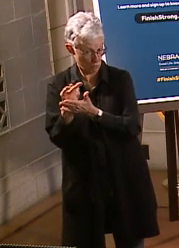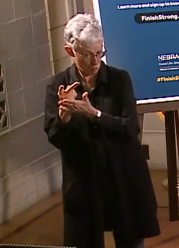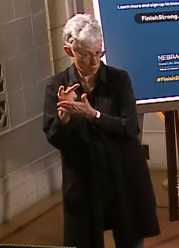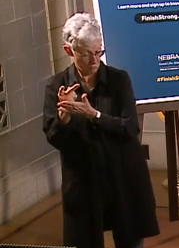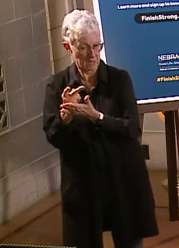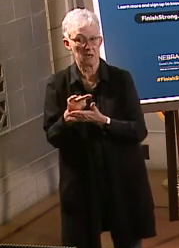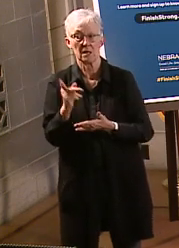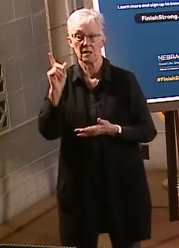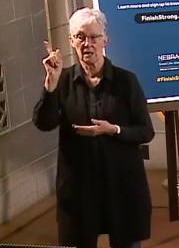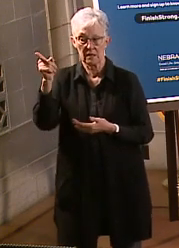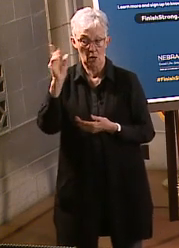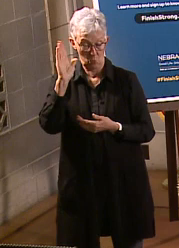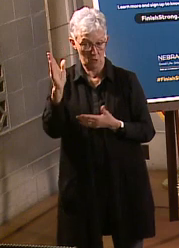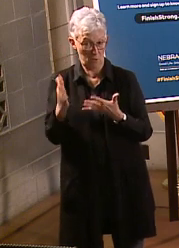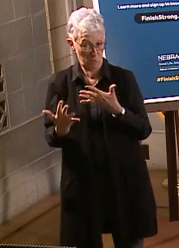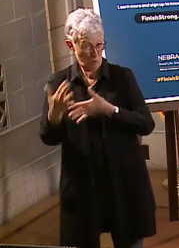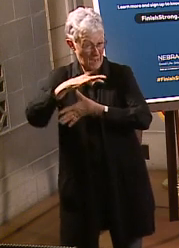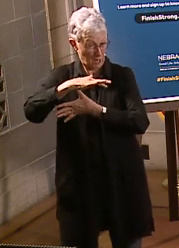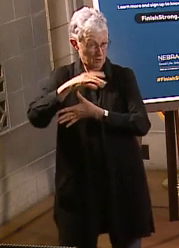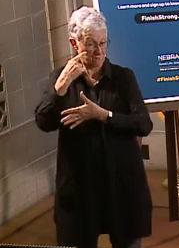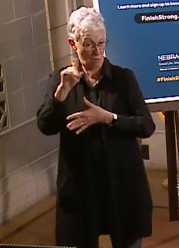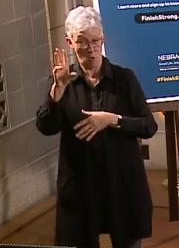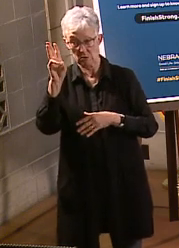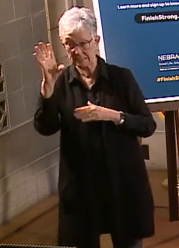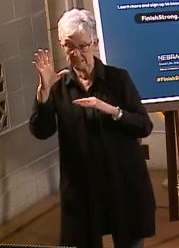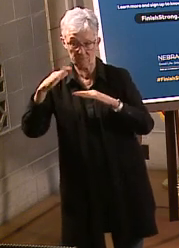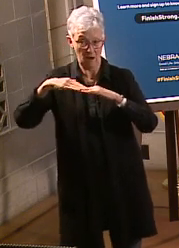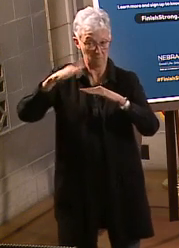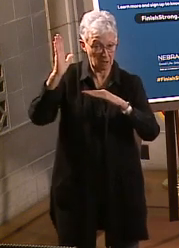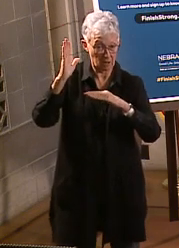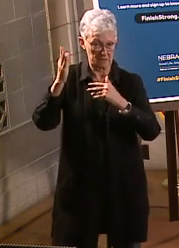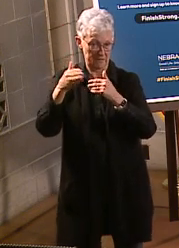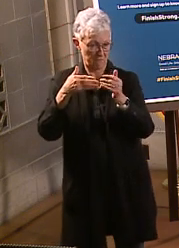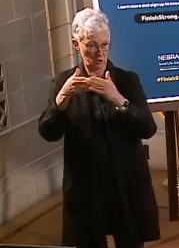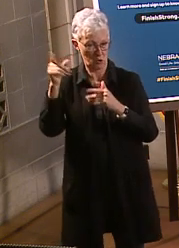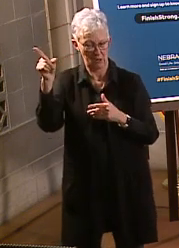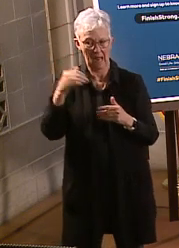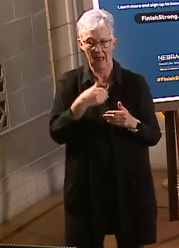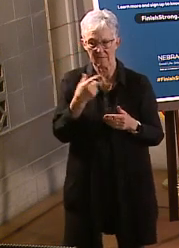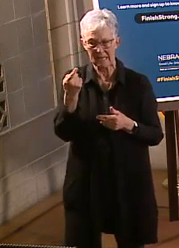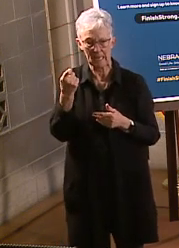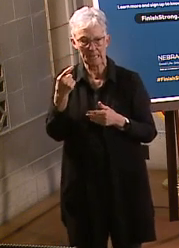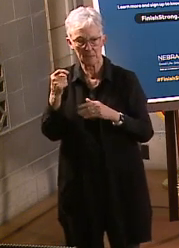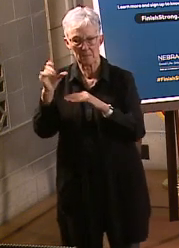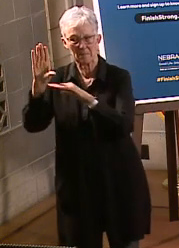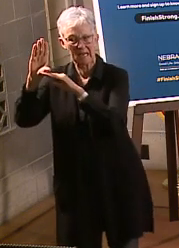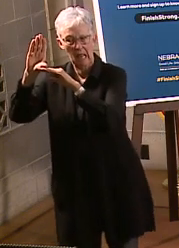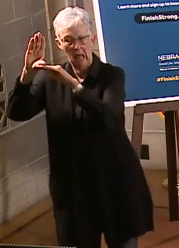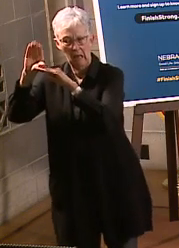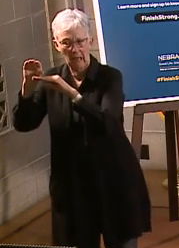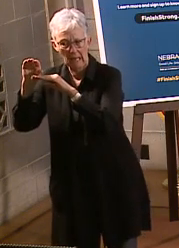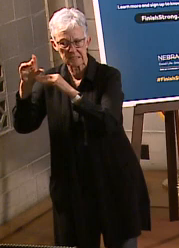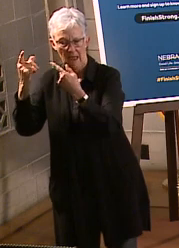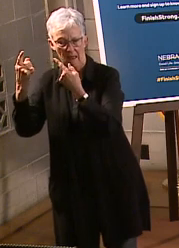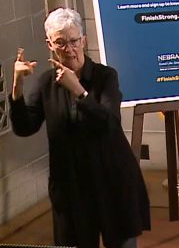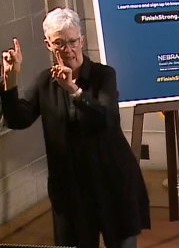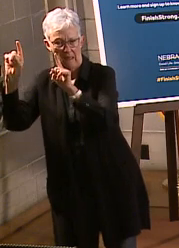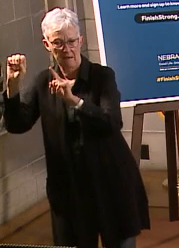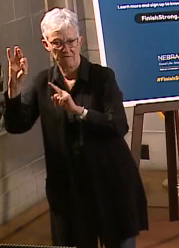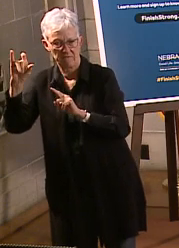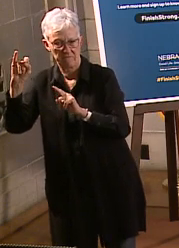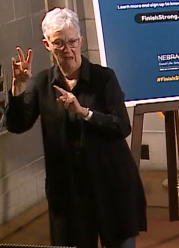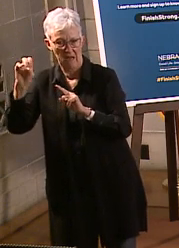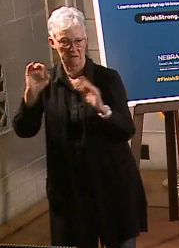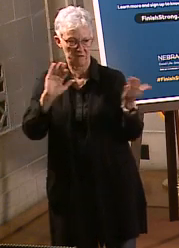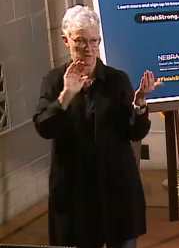prioritized for 65-plus crowd, even though it has a slightly lower effectiveness? And again, I would say that while you're looking at the effectiveness